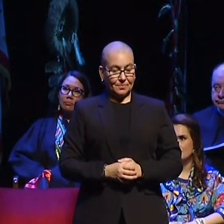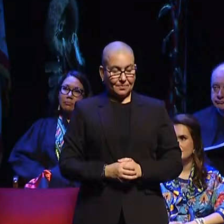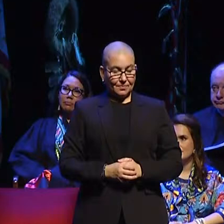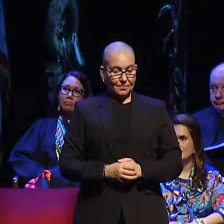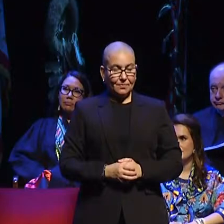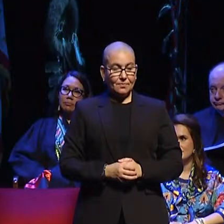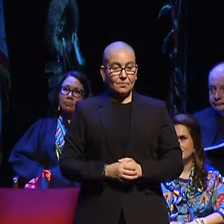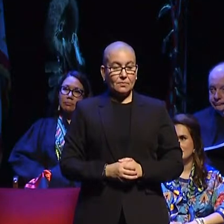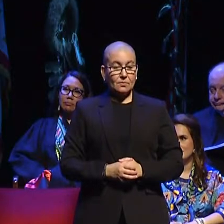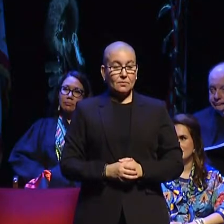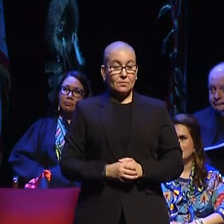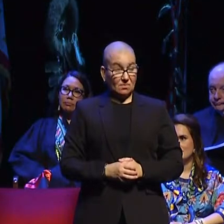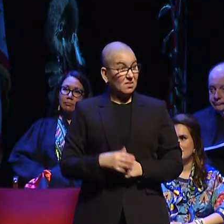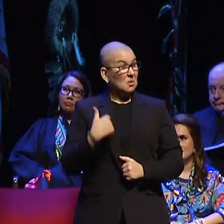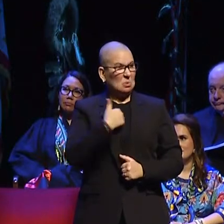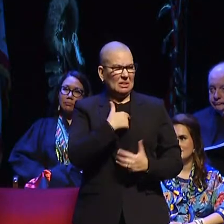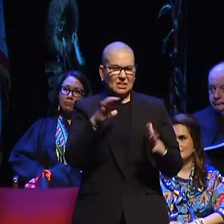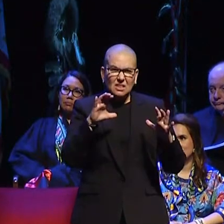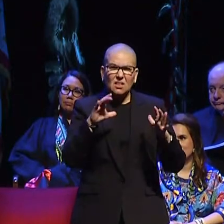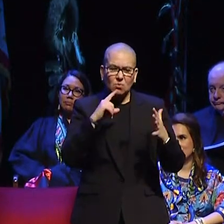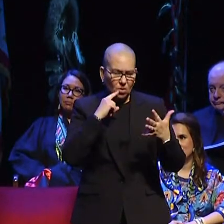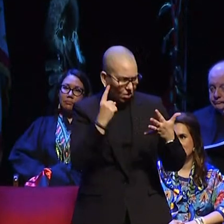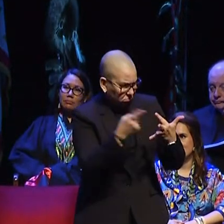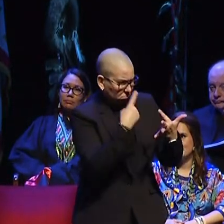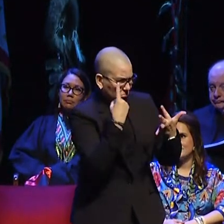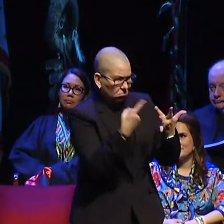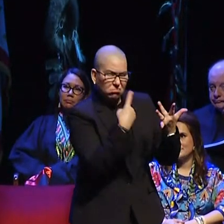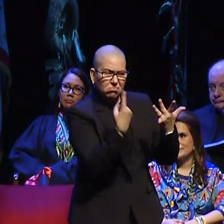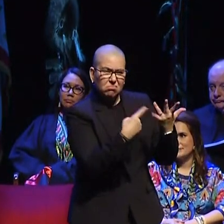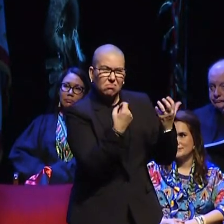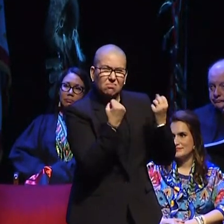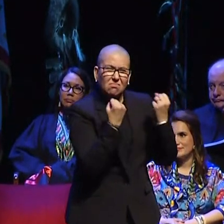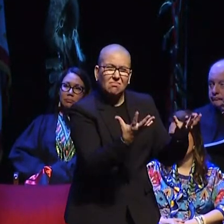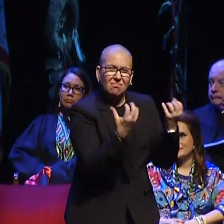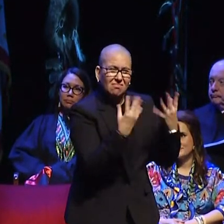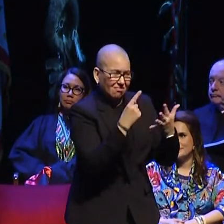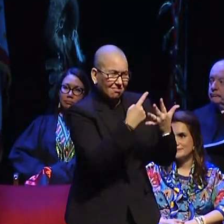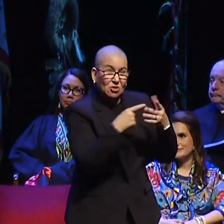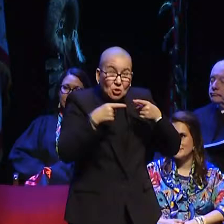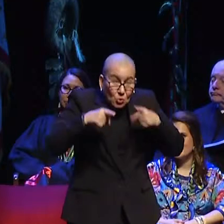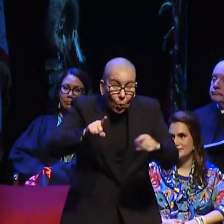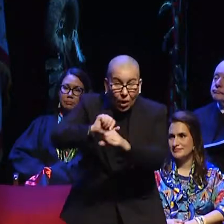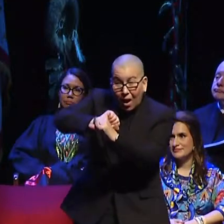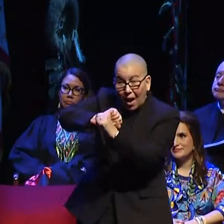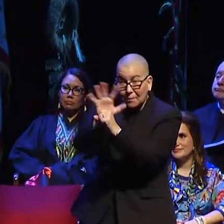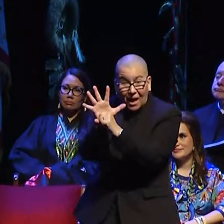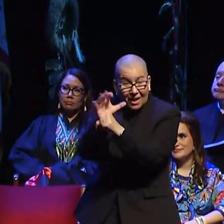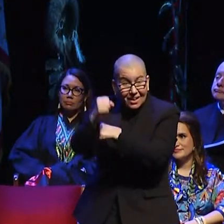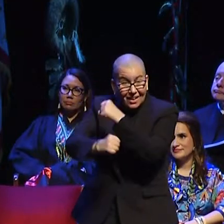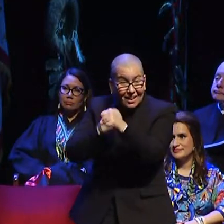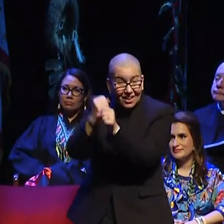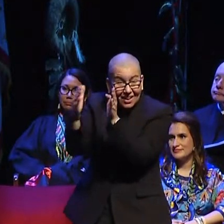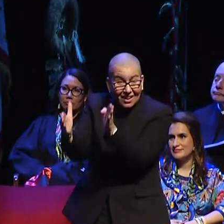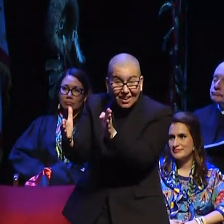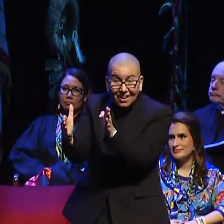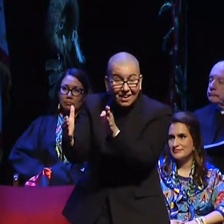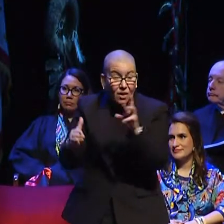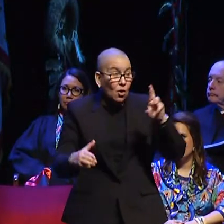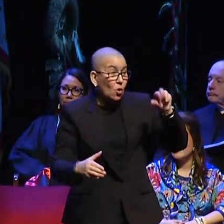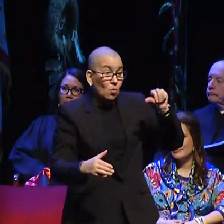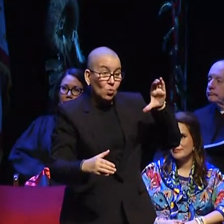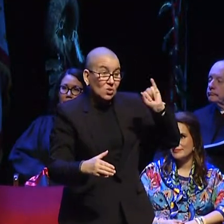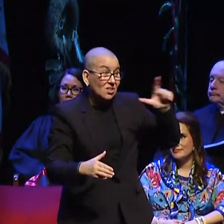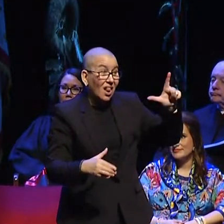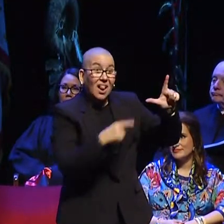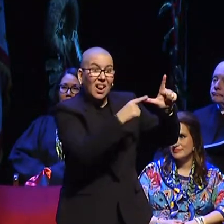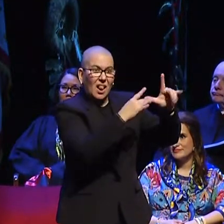We did those things during a global pandemic, during a racial reckoning, during an economic crisis, and during